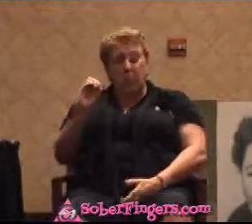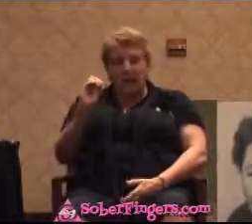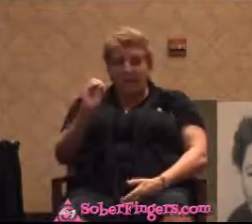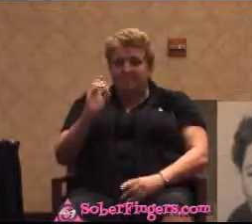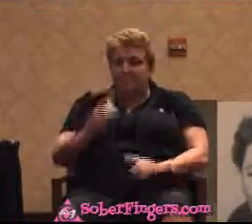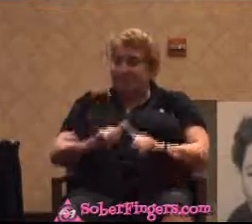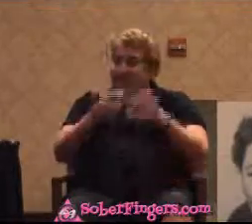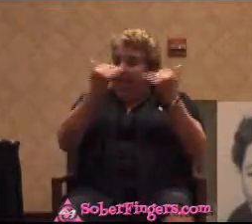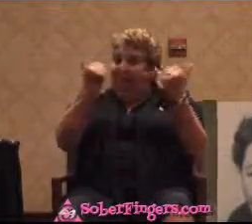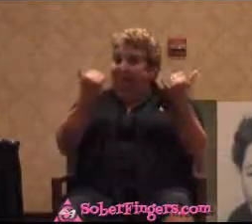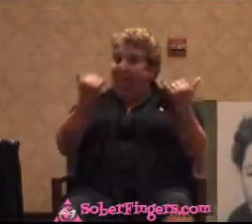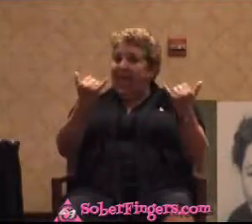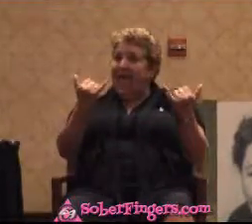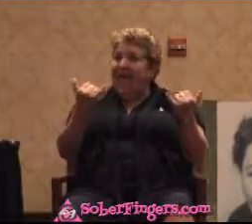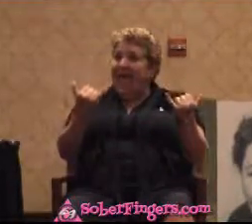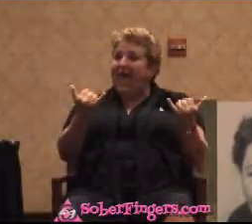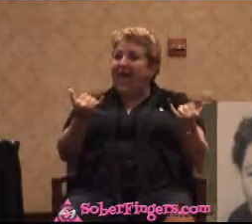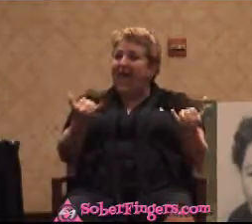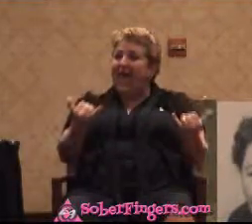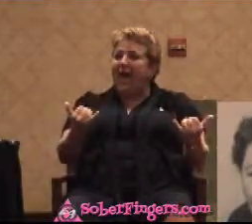ooh, but now